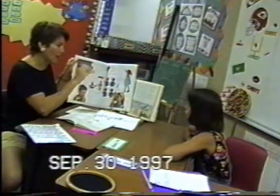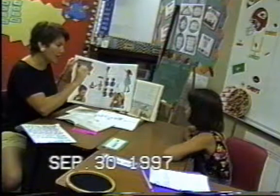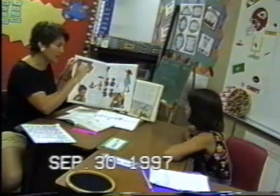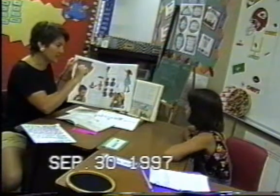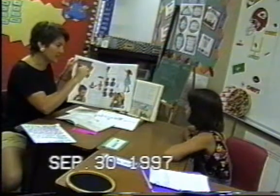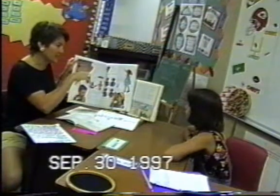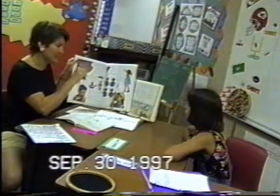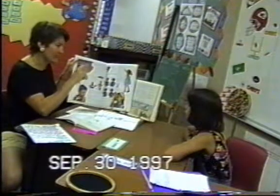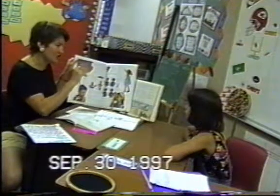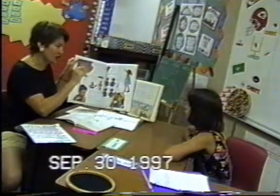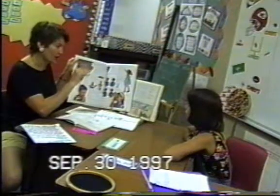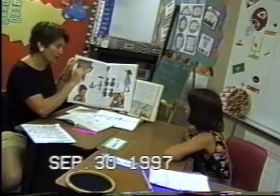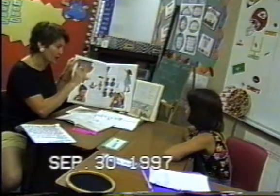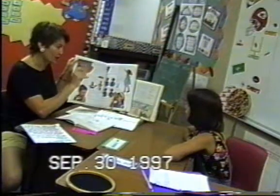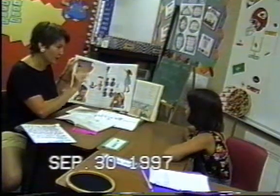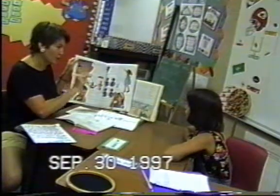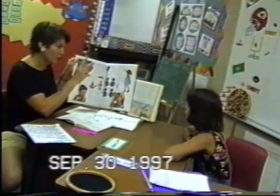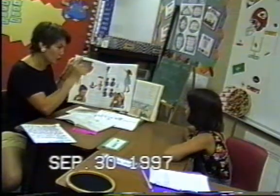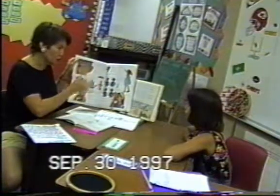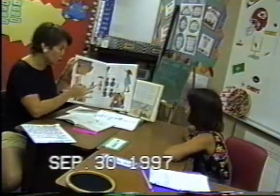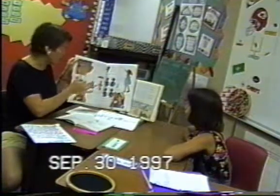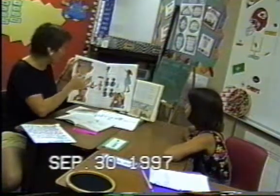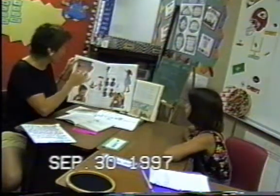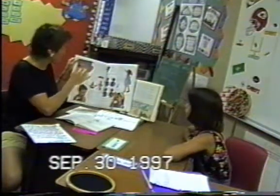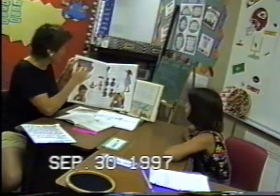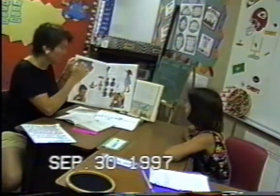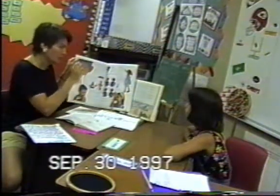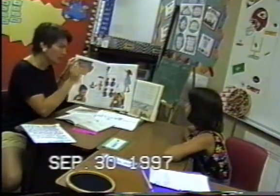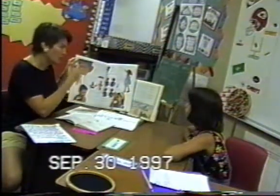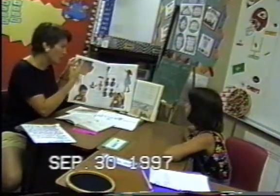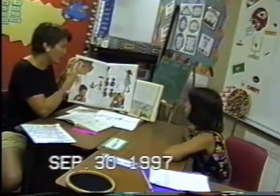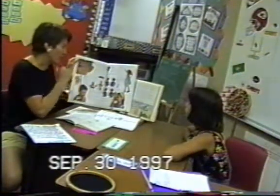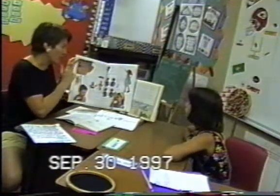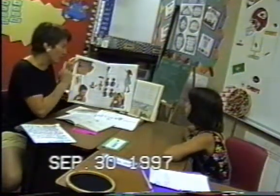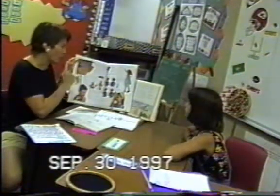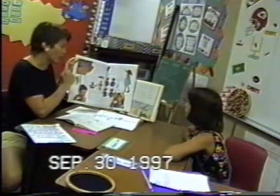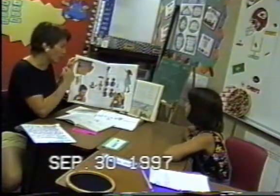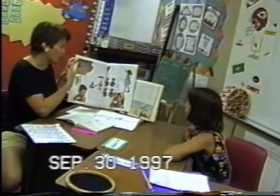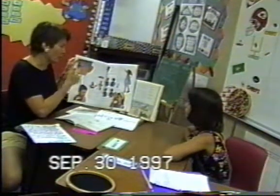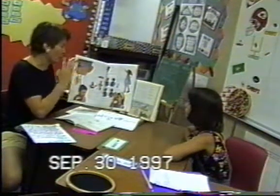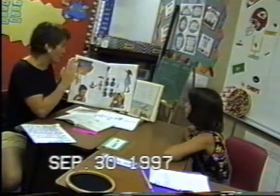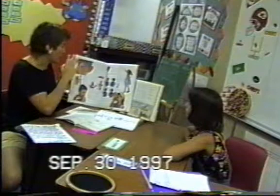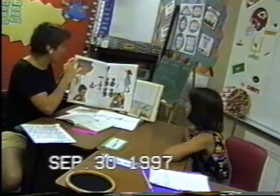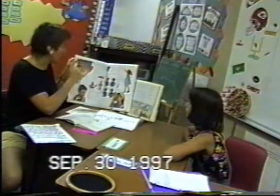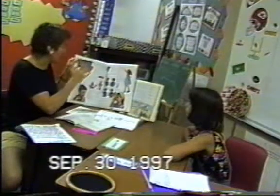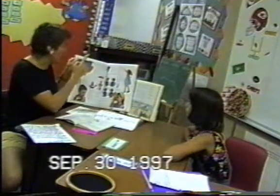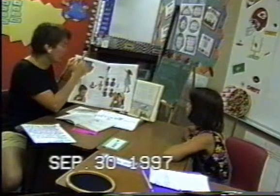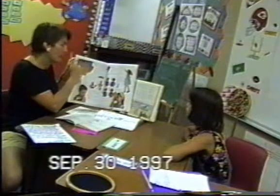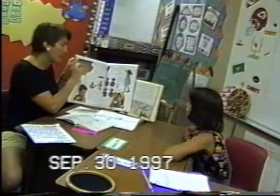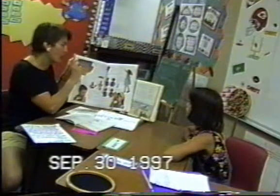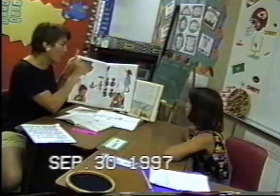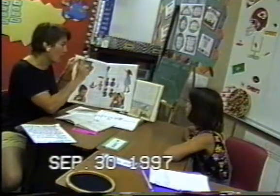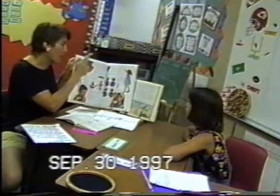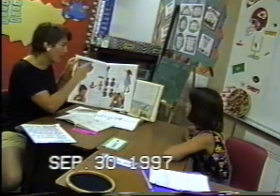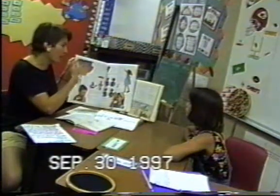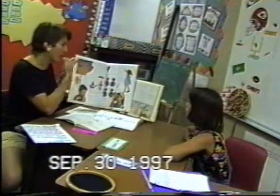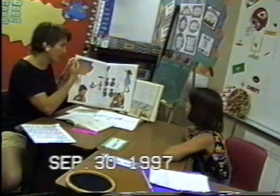the eustachian tube. We're not going to talk about that. But one part